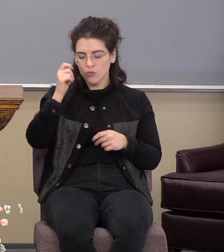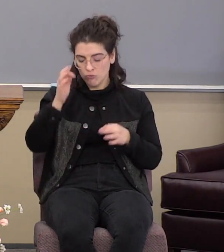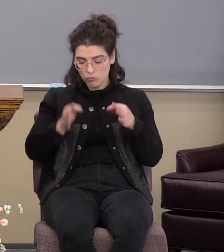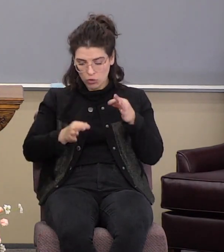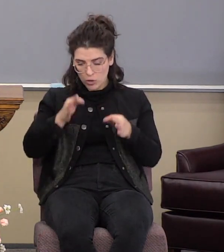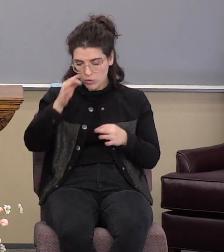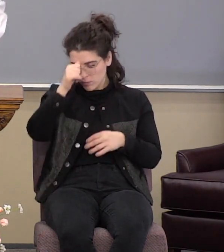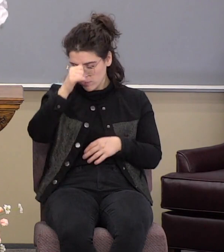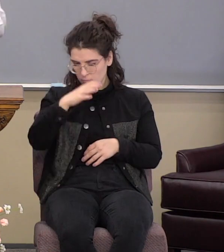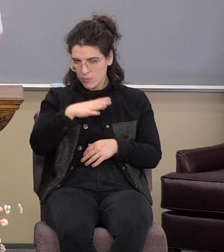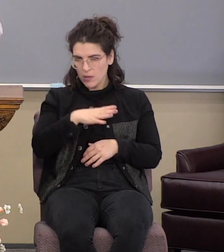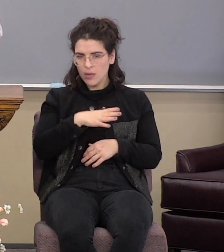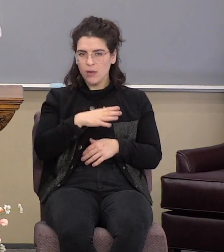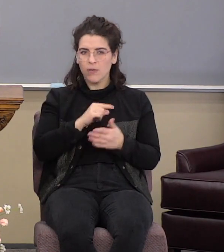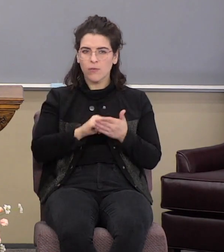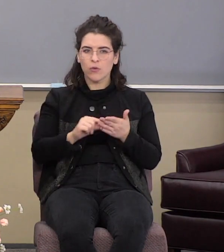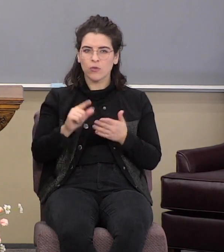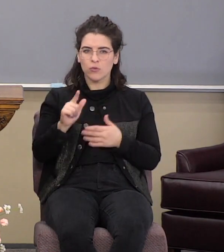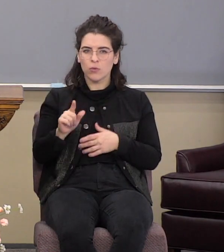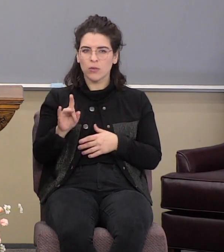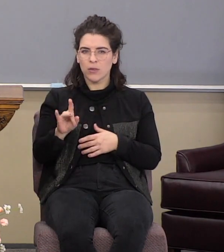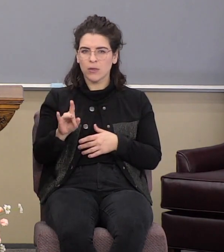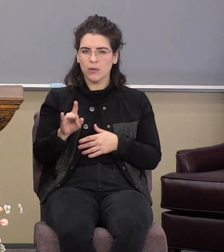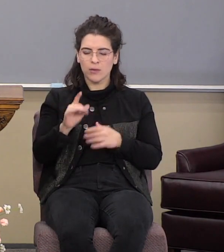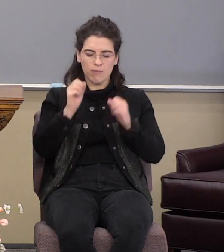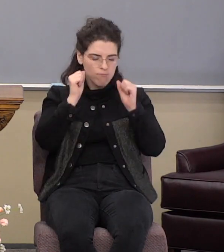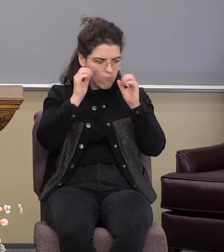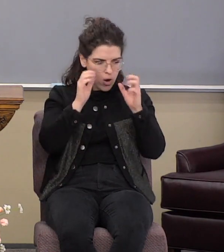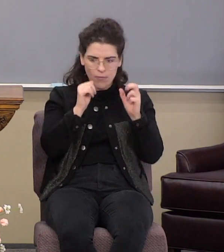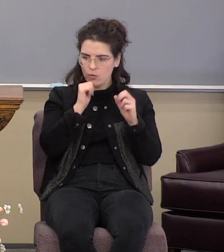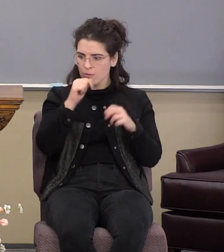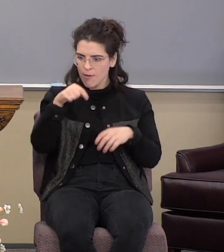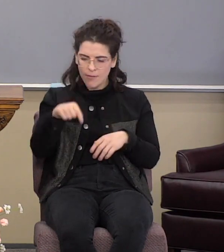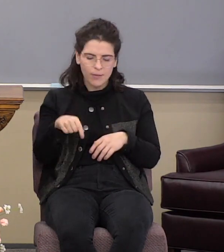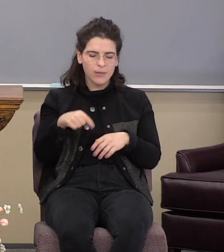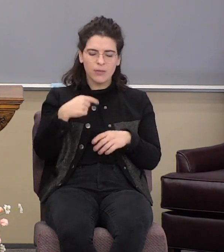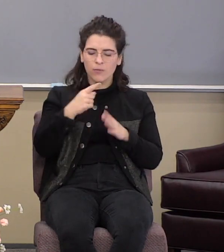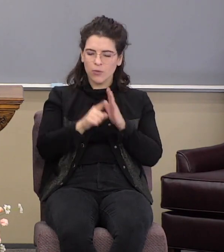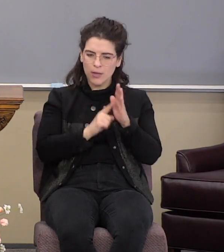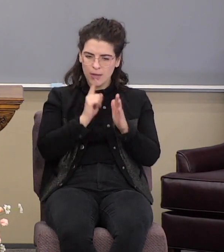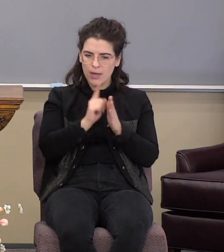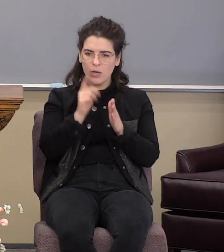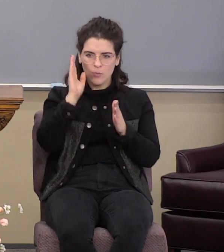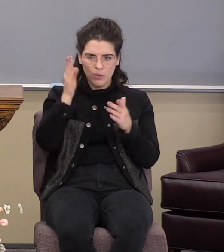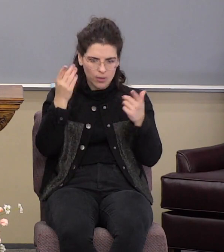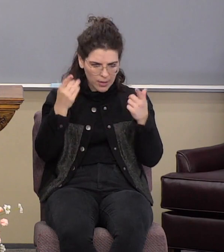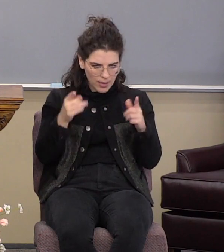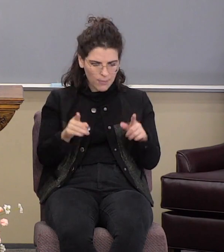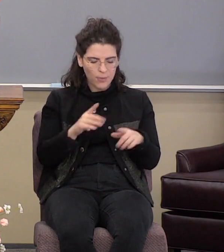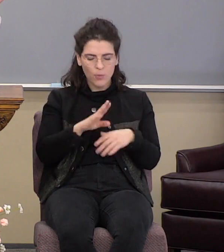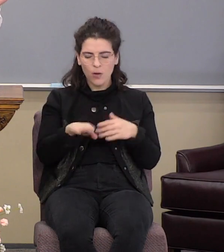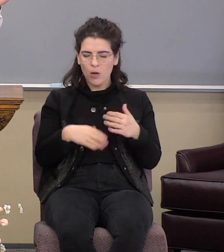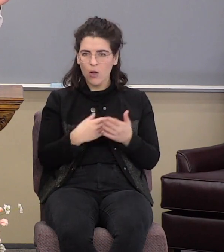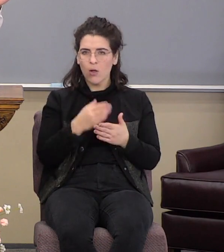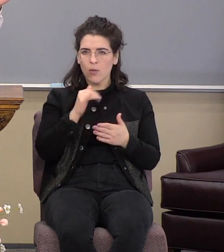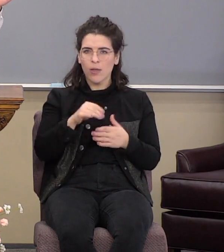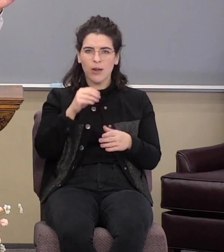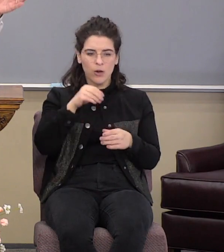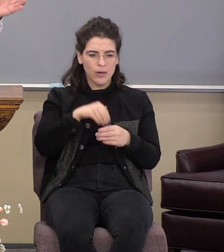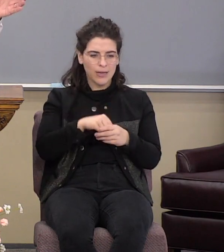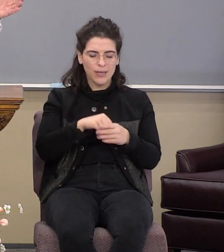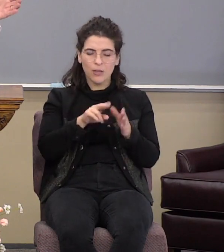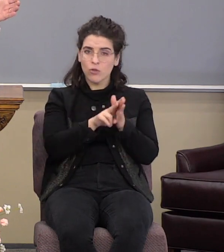men. Verse 28, marvel not at this, for the hour is coming in which all that are in